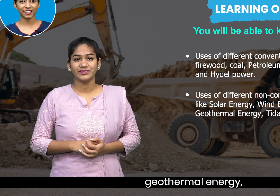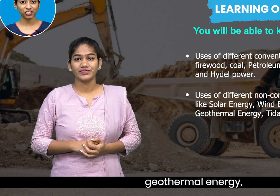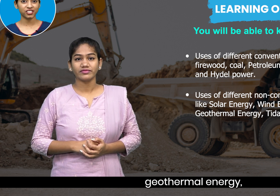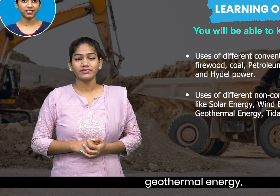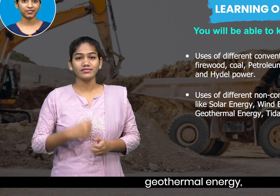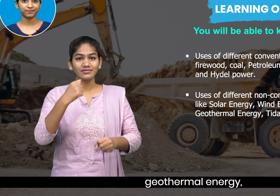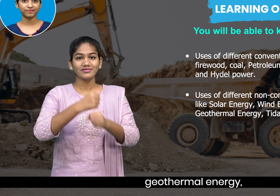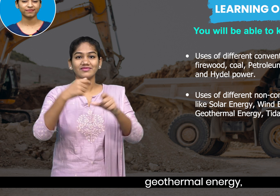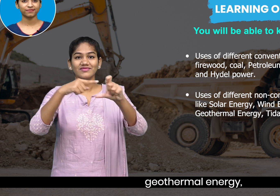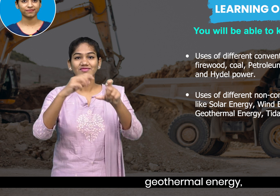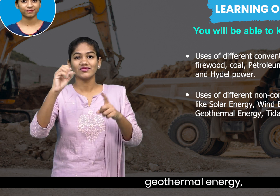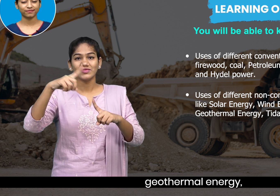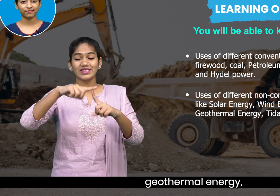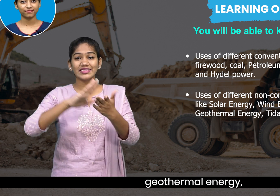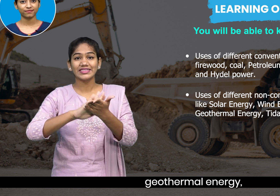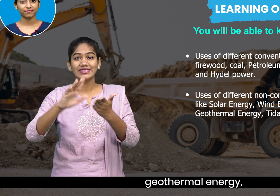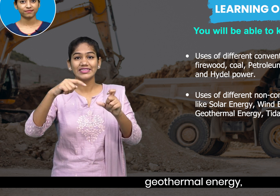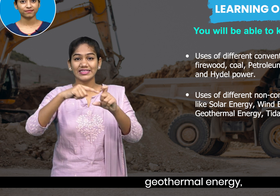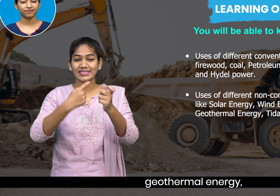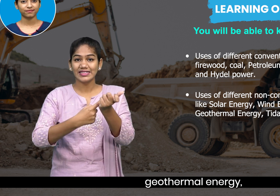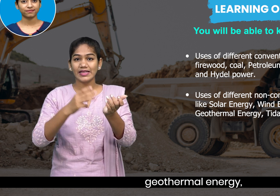geothermal energy,